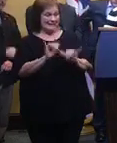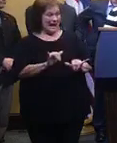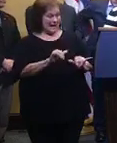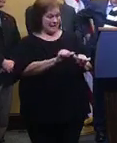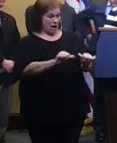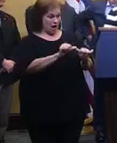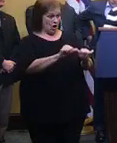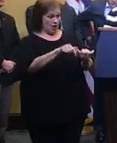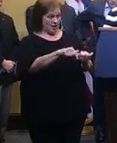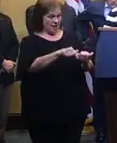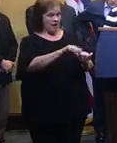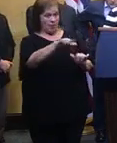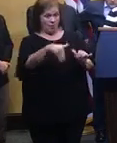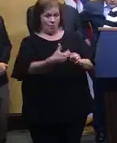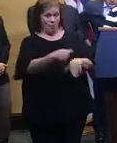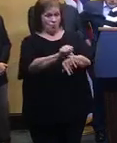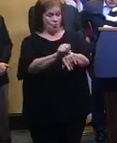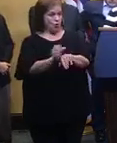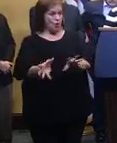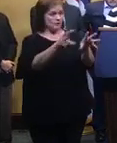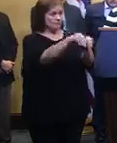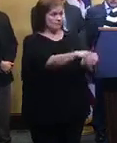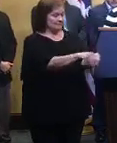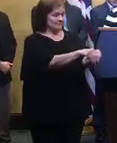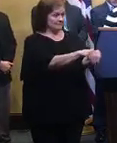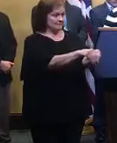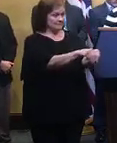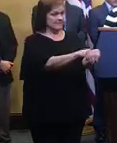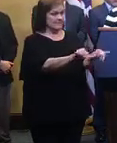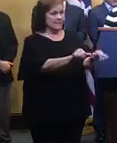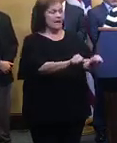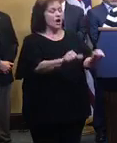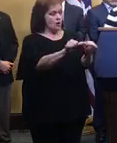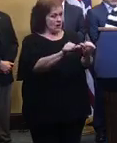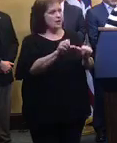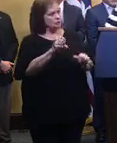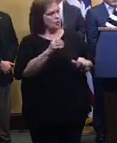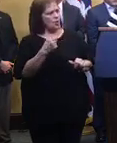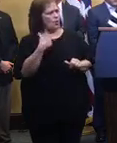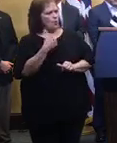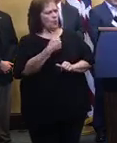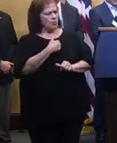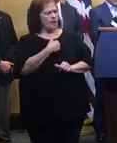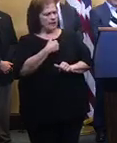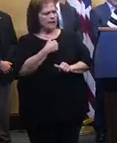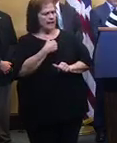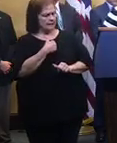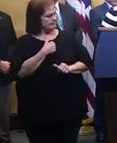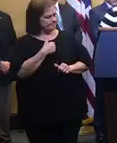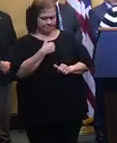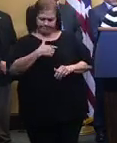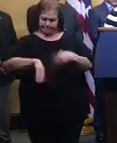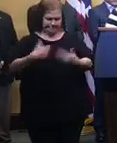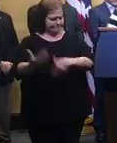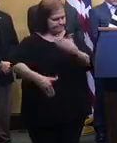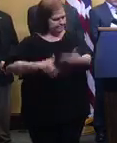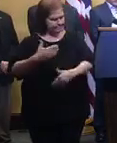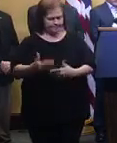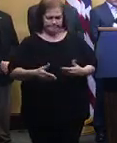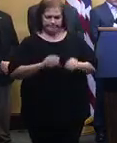space. So the coordination is happening. So we're taking this just head on, making